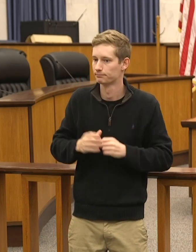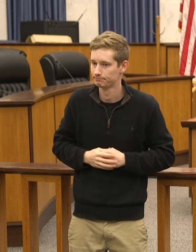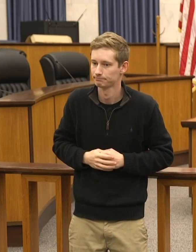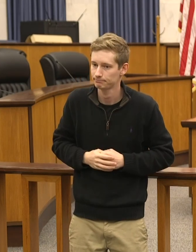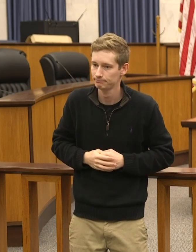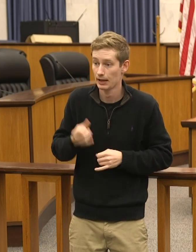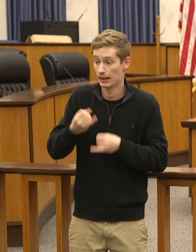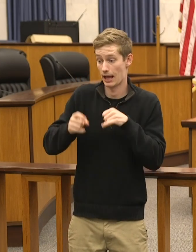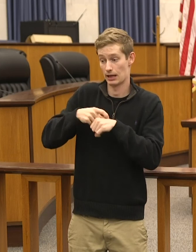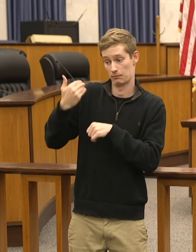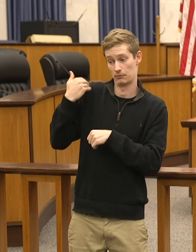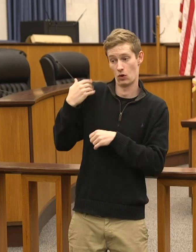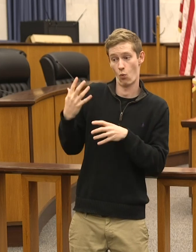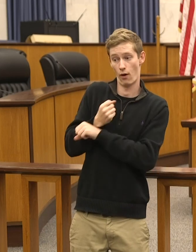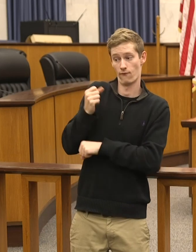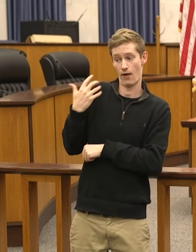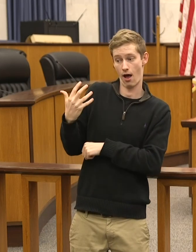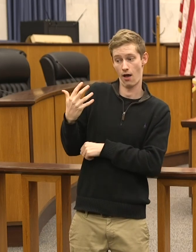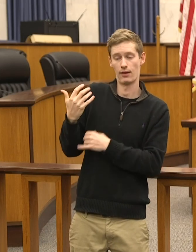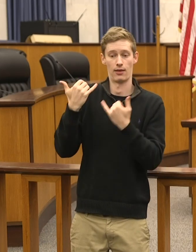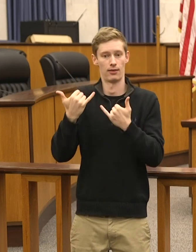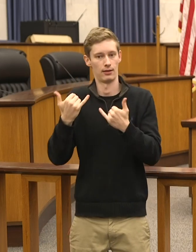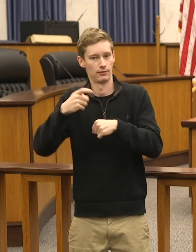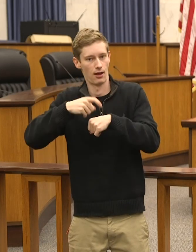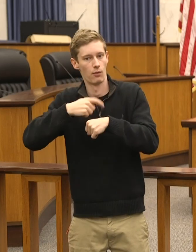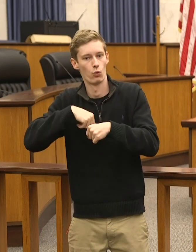last time we won five districts, this time we won six districts.